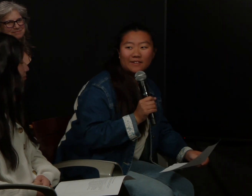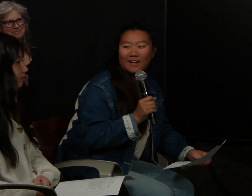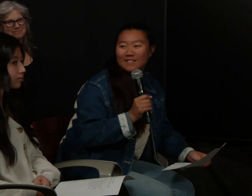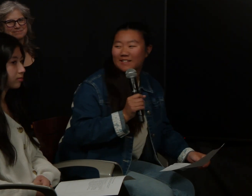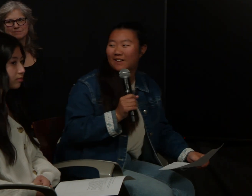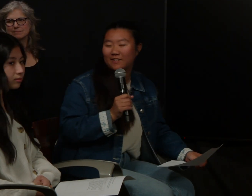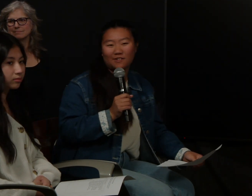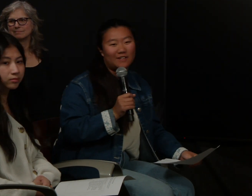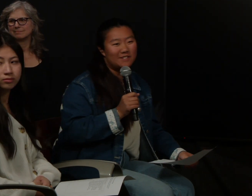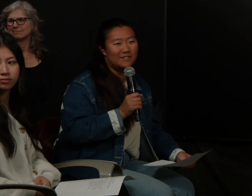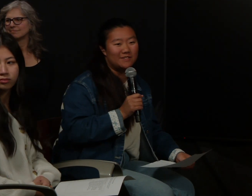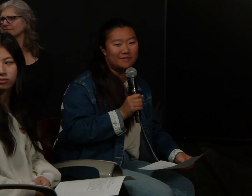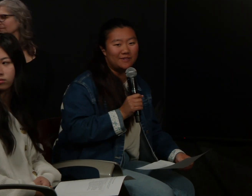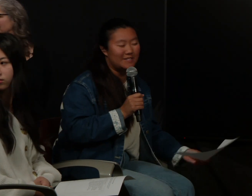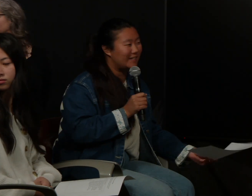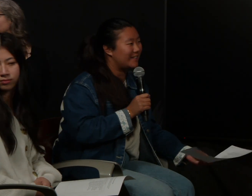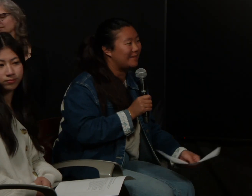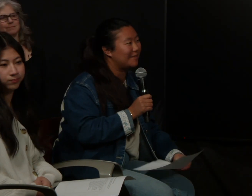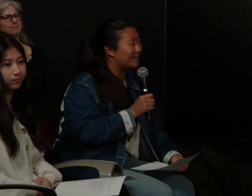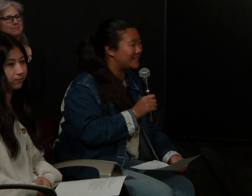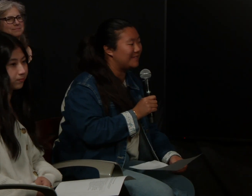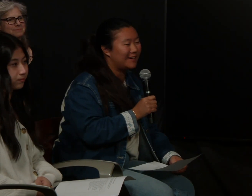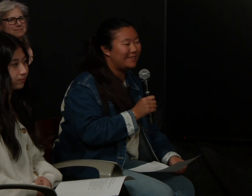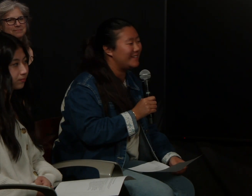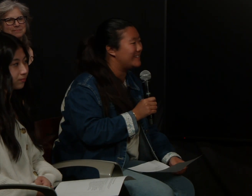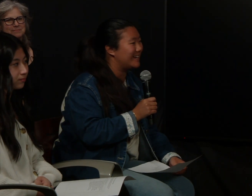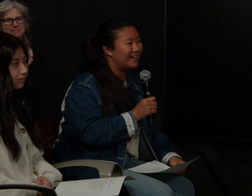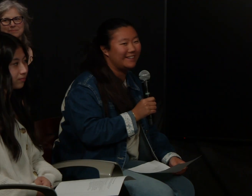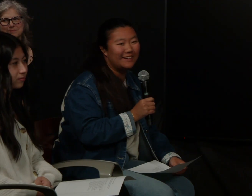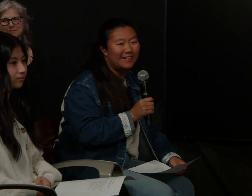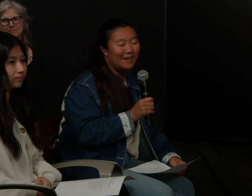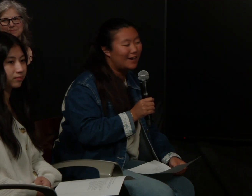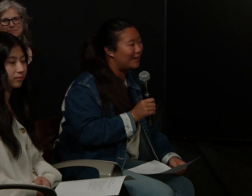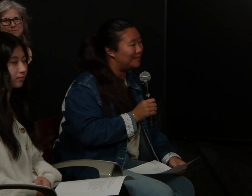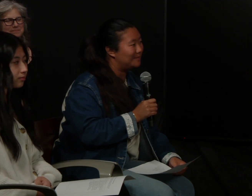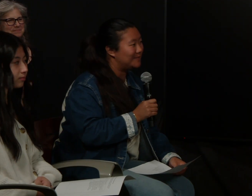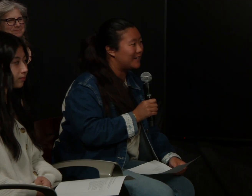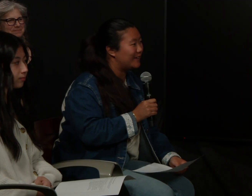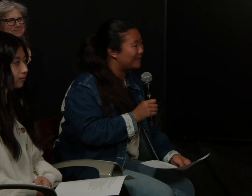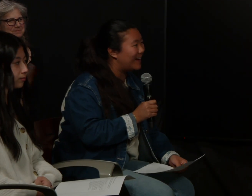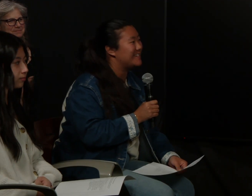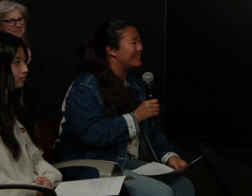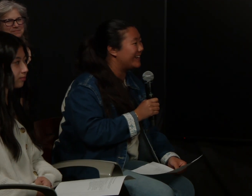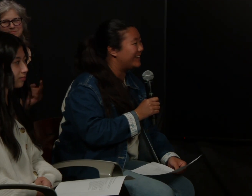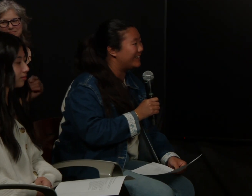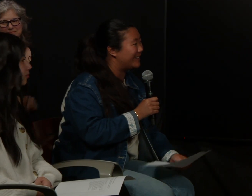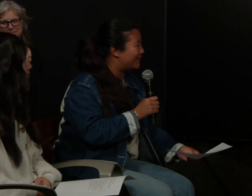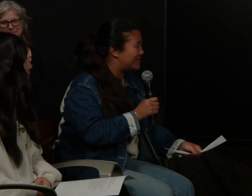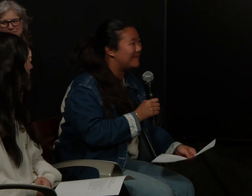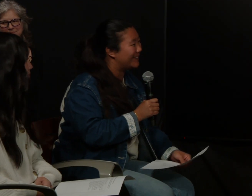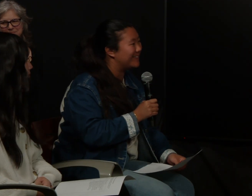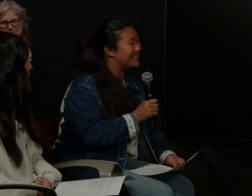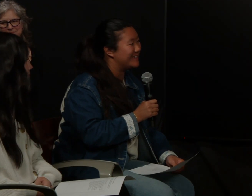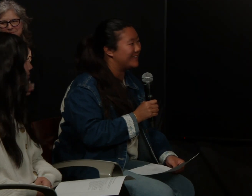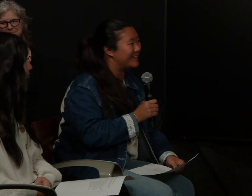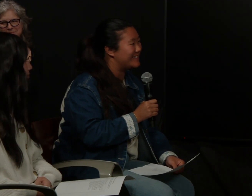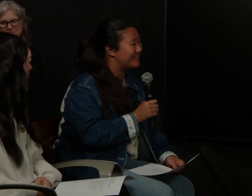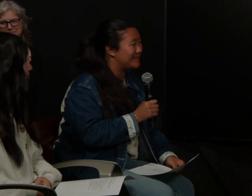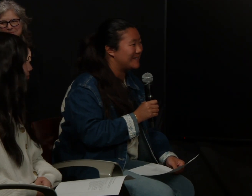anyone has any other questions, we'd just like to thank Professor for coming in today and sharing your passion and just about your research with us. It was